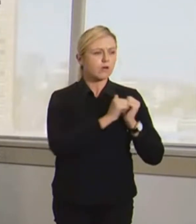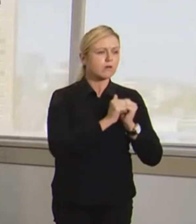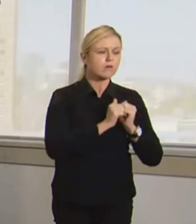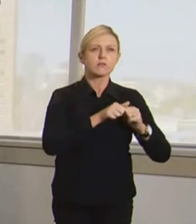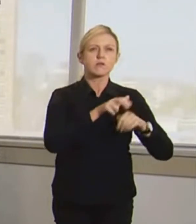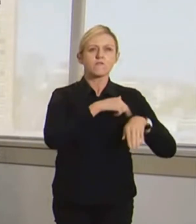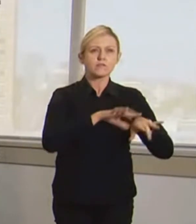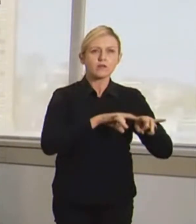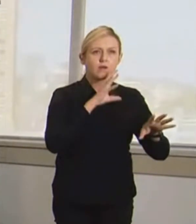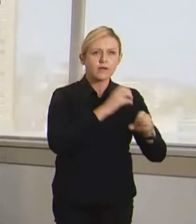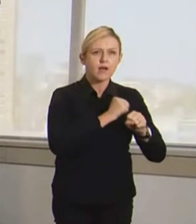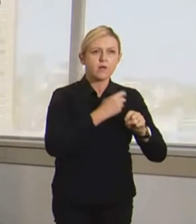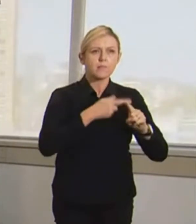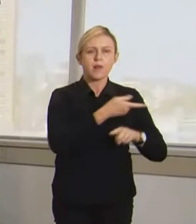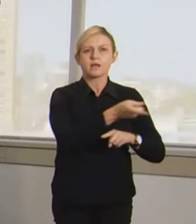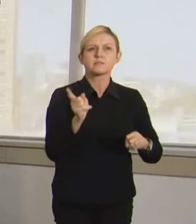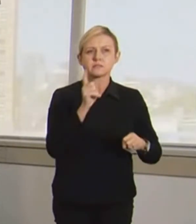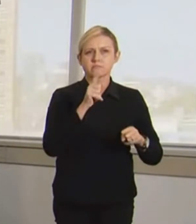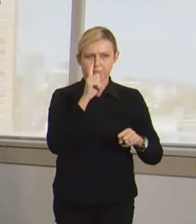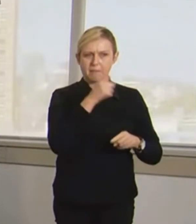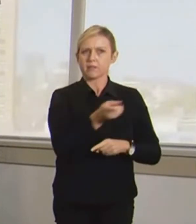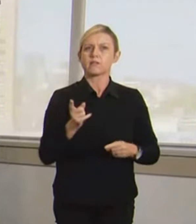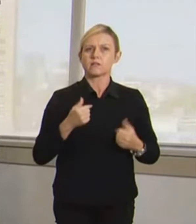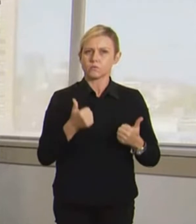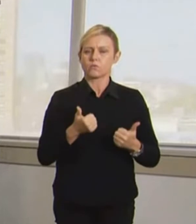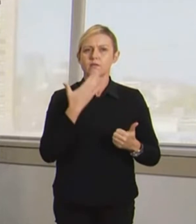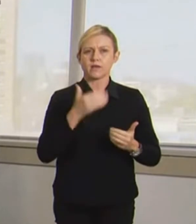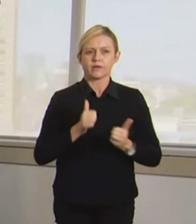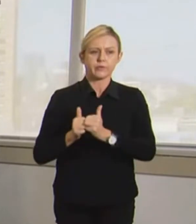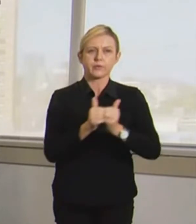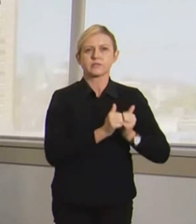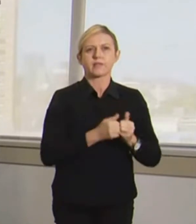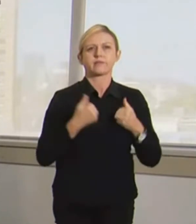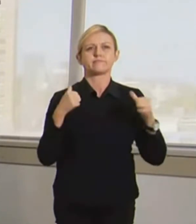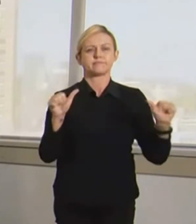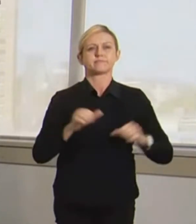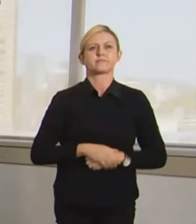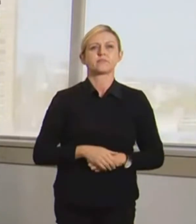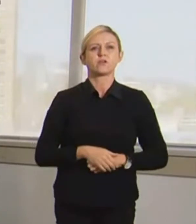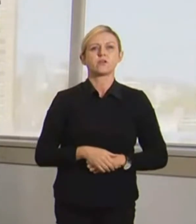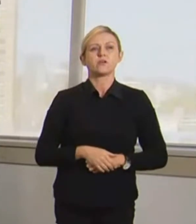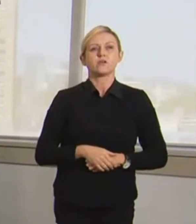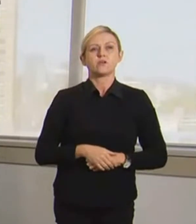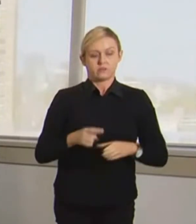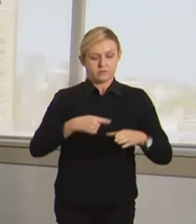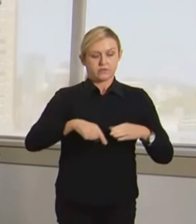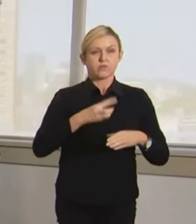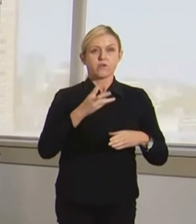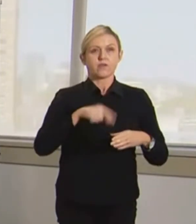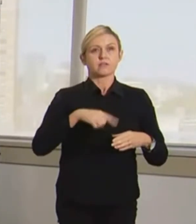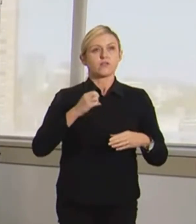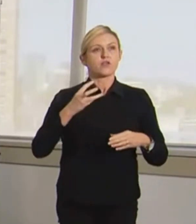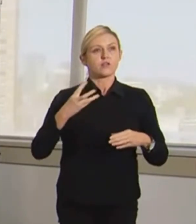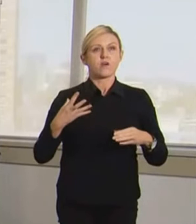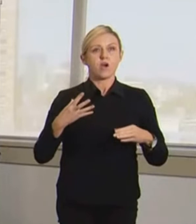health people generally. So thank you very much. Of the 3,035 cases that we have identified here in New